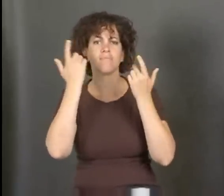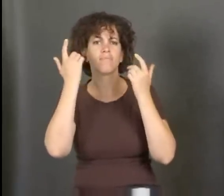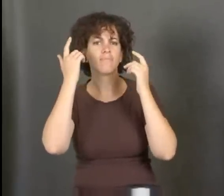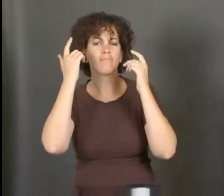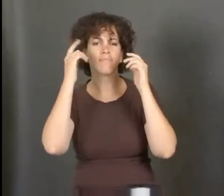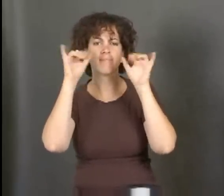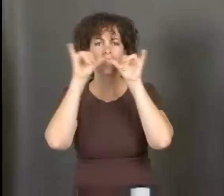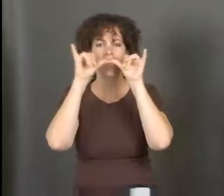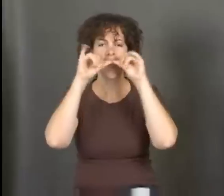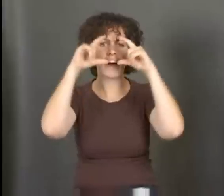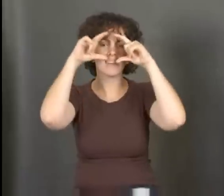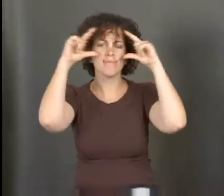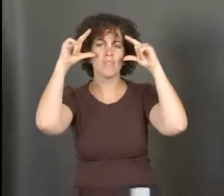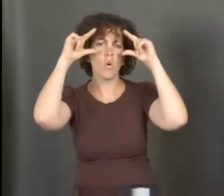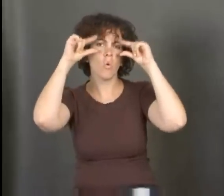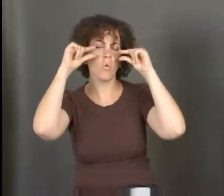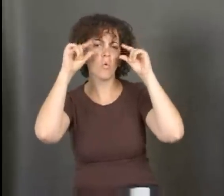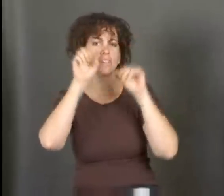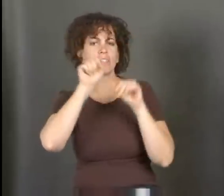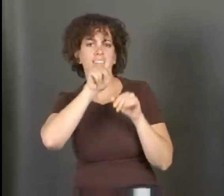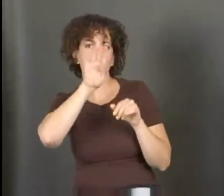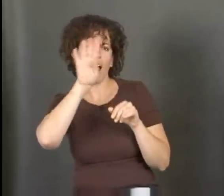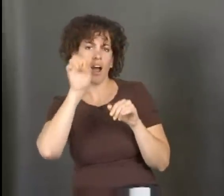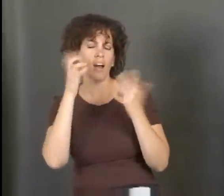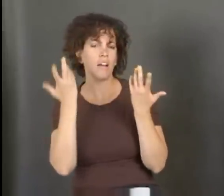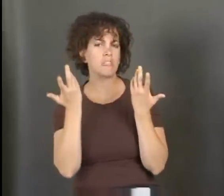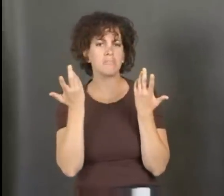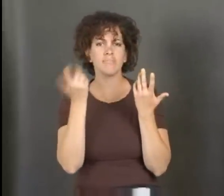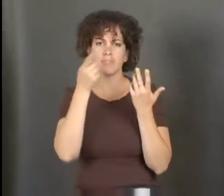You can incorporate the size and shape of the glasses in your sign.